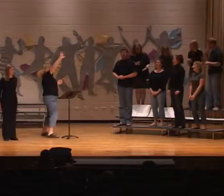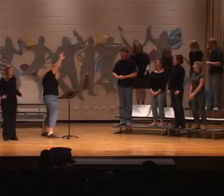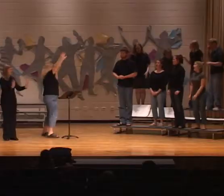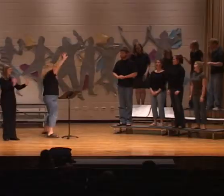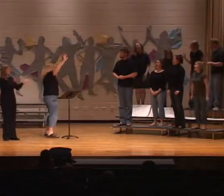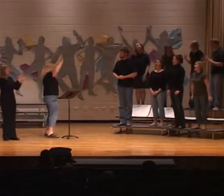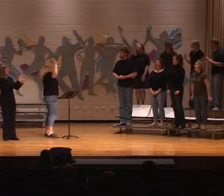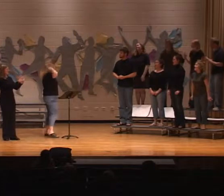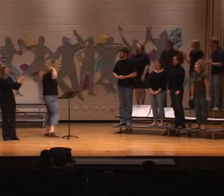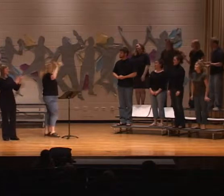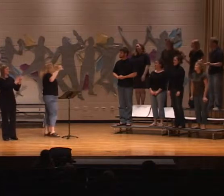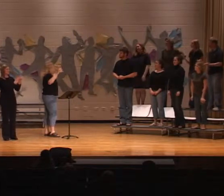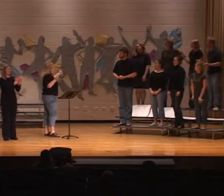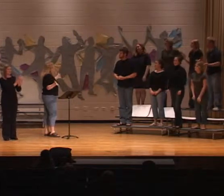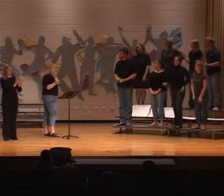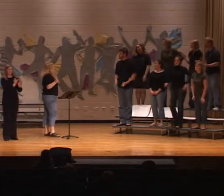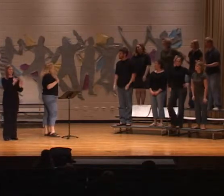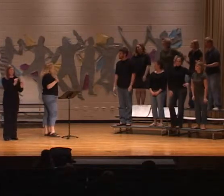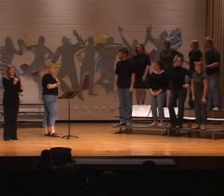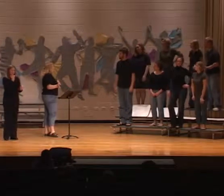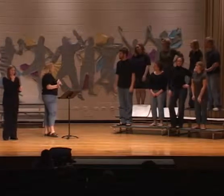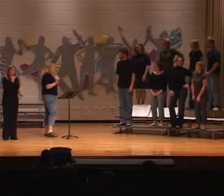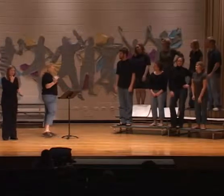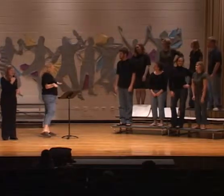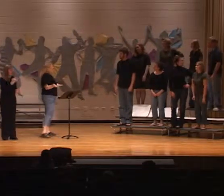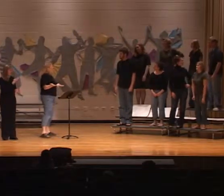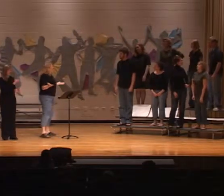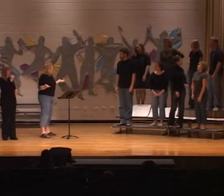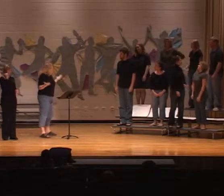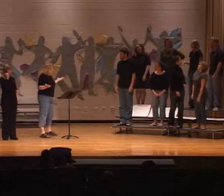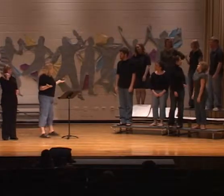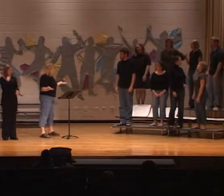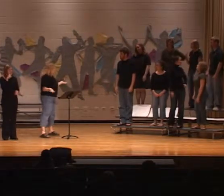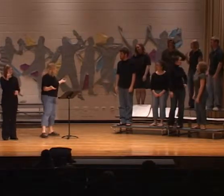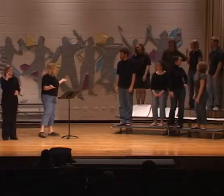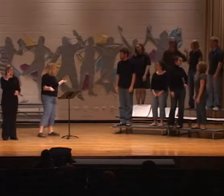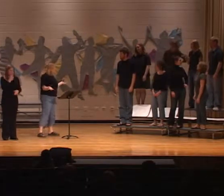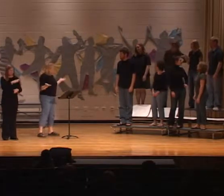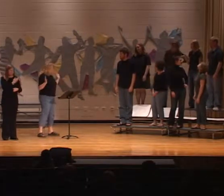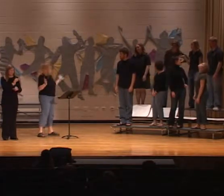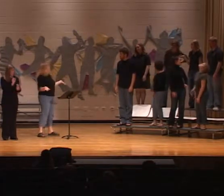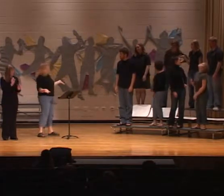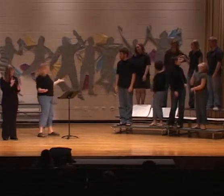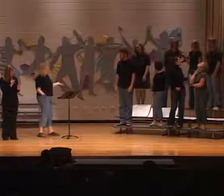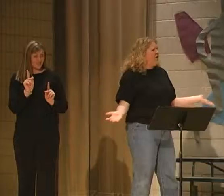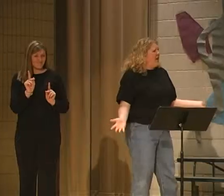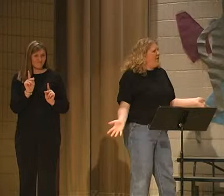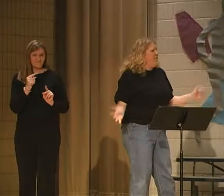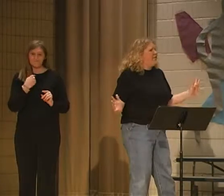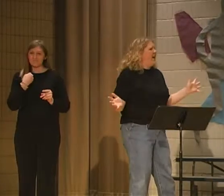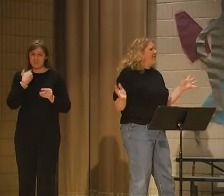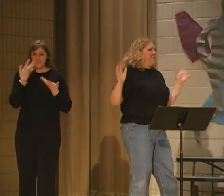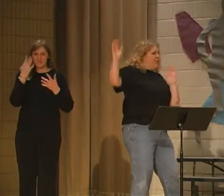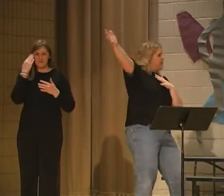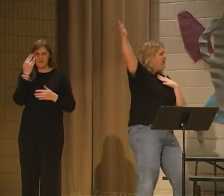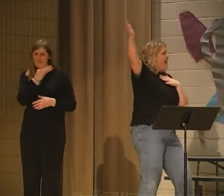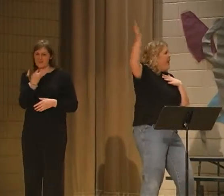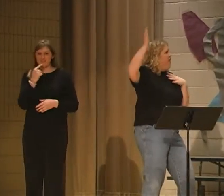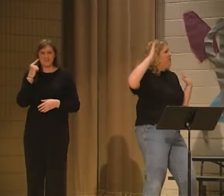Okay? I know you're deaf, but you guys, the music's loud, you